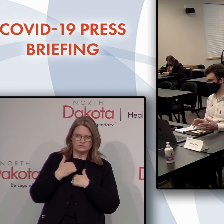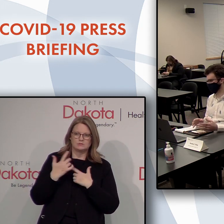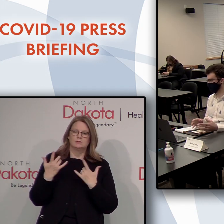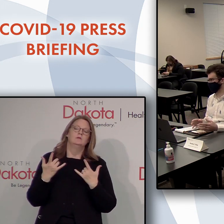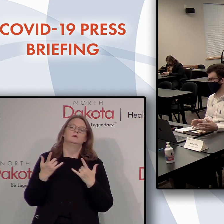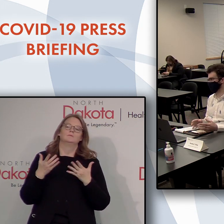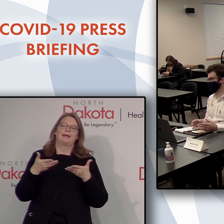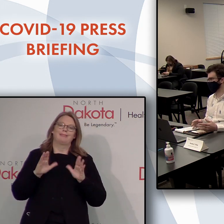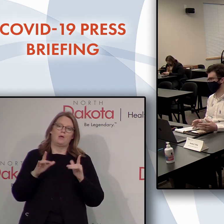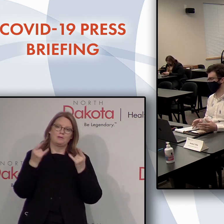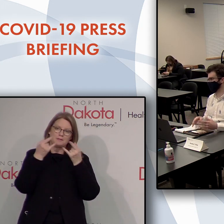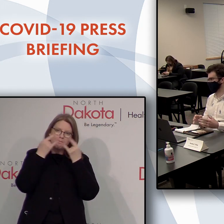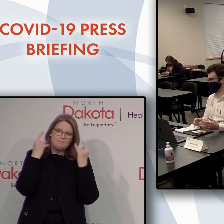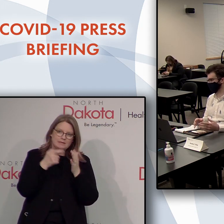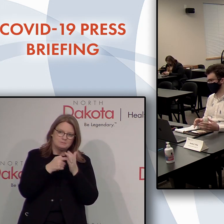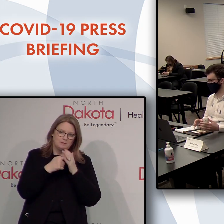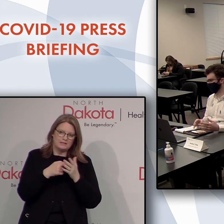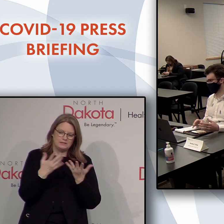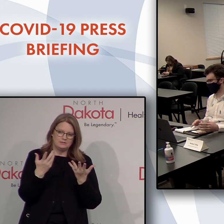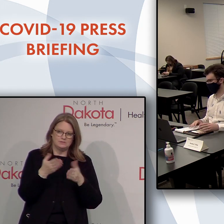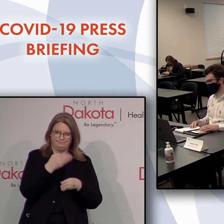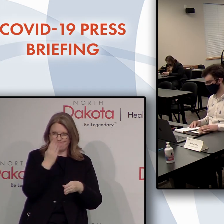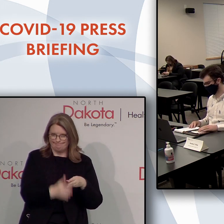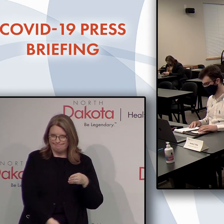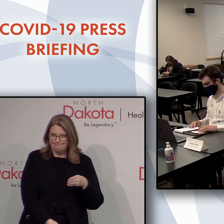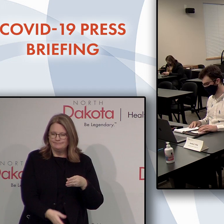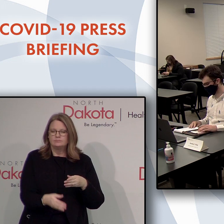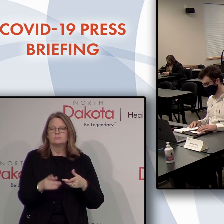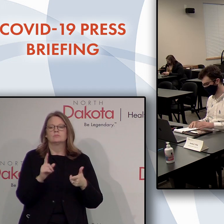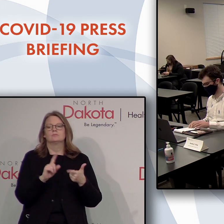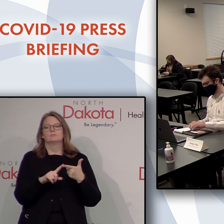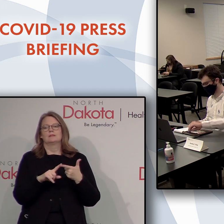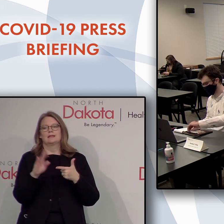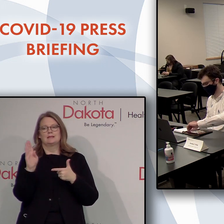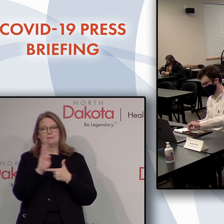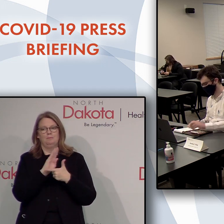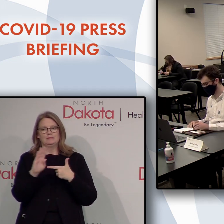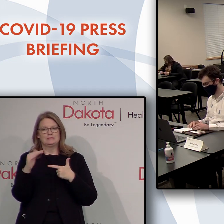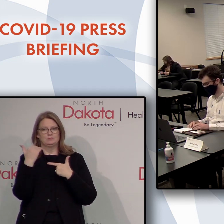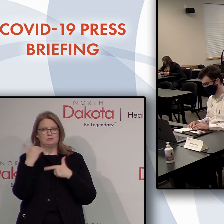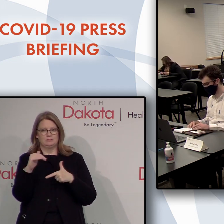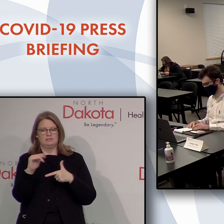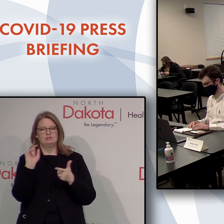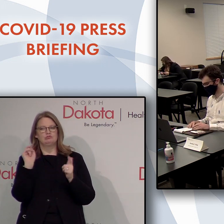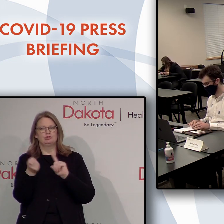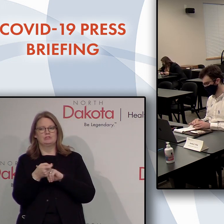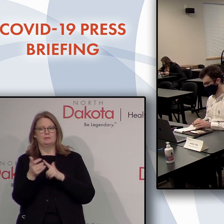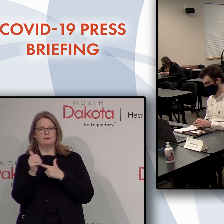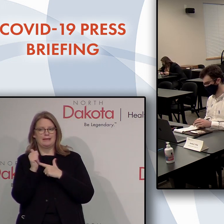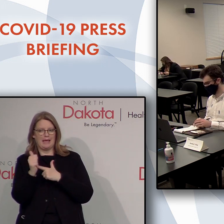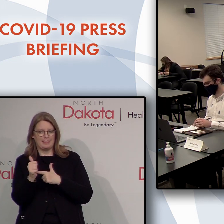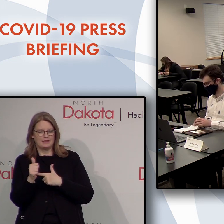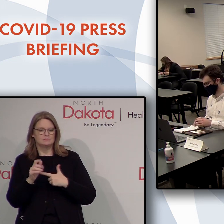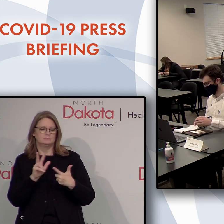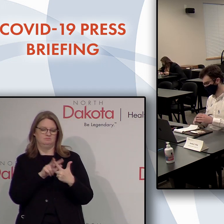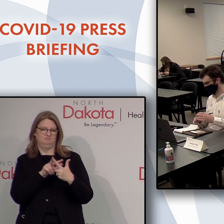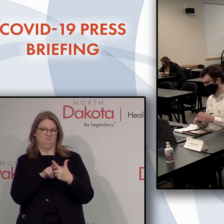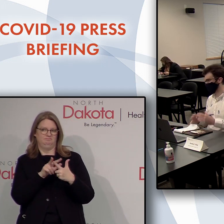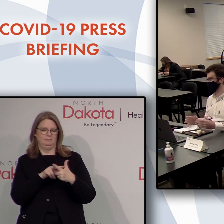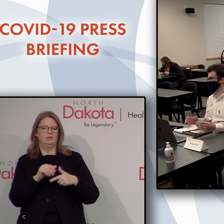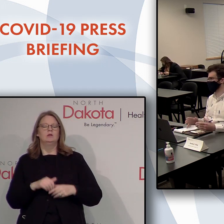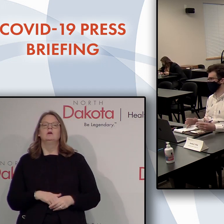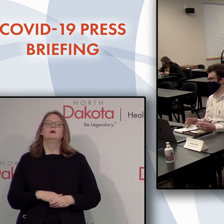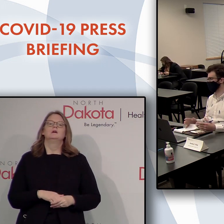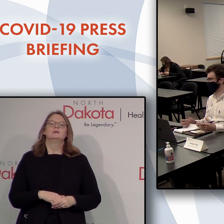actions, allowing the mask mandate to expire and turning the business restrictions into guidelines.